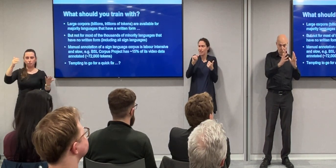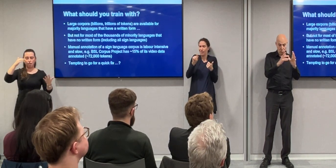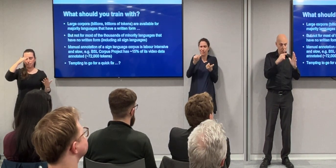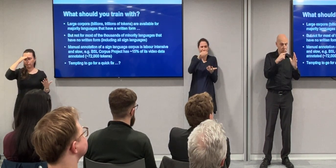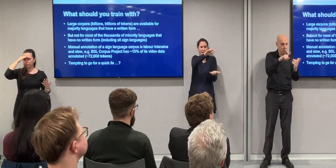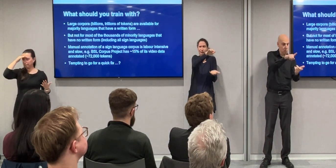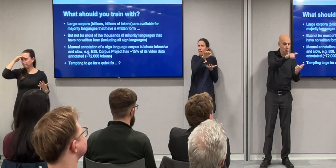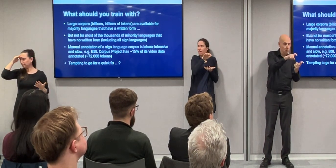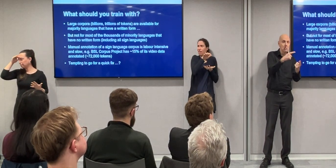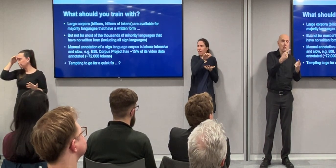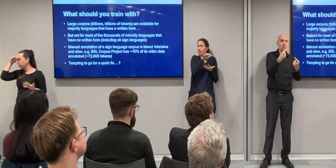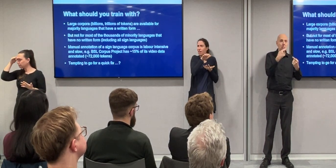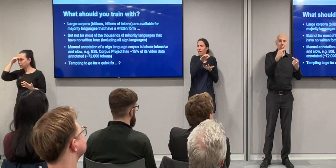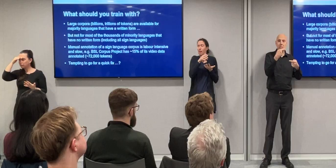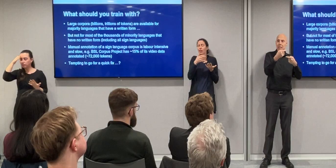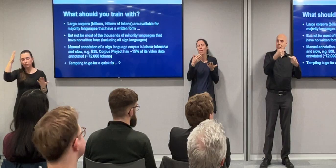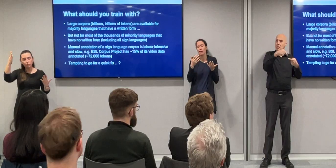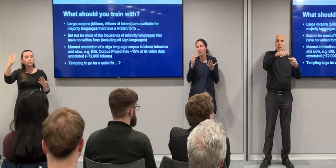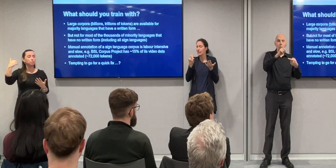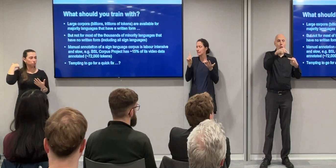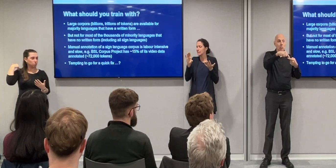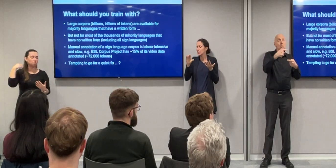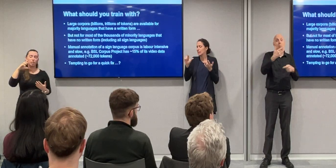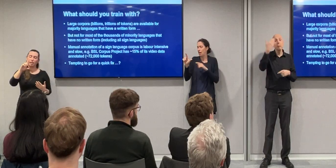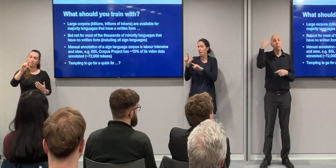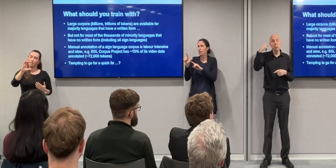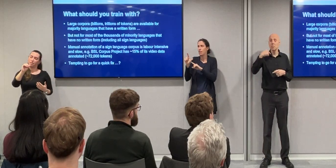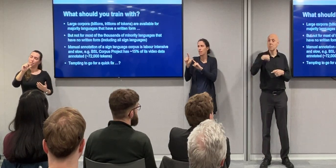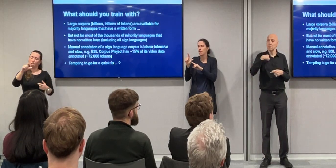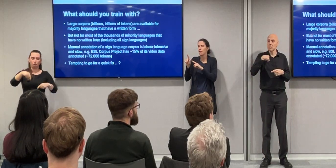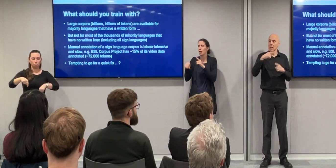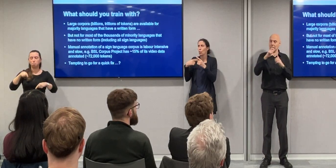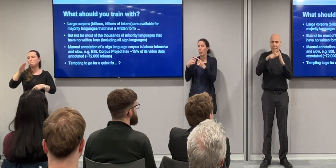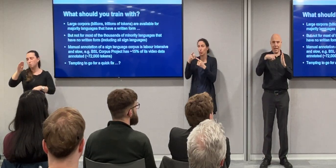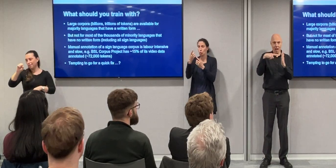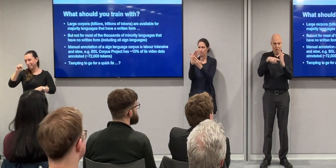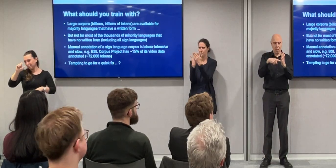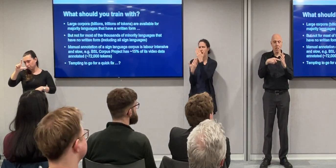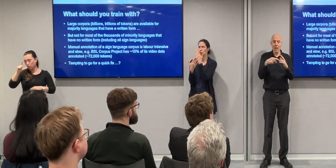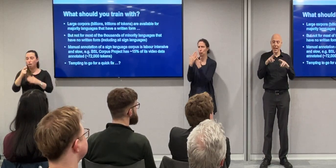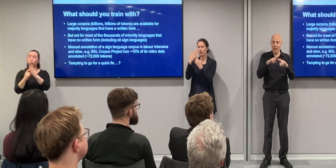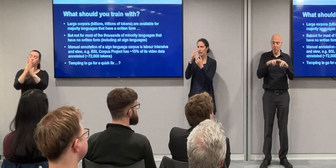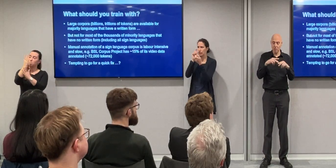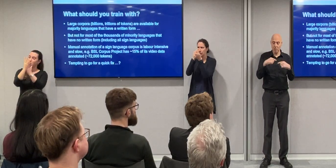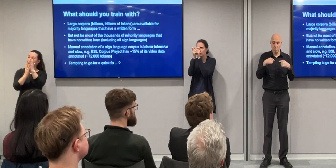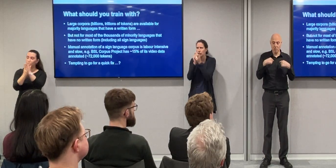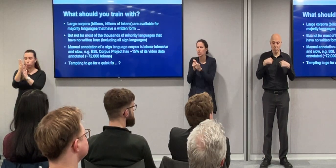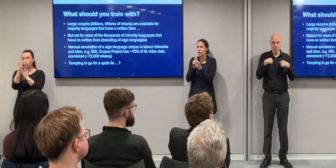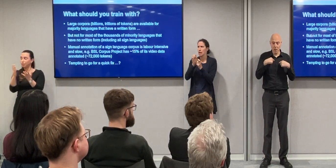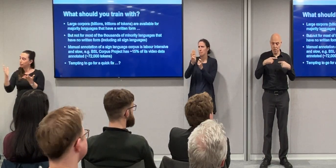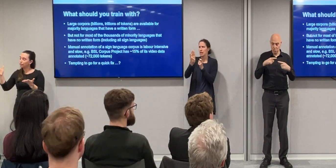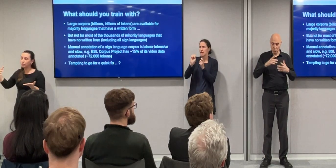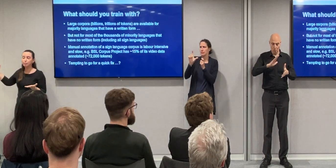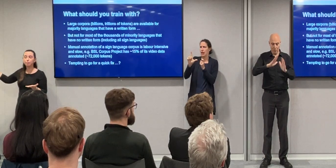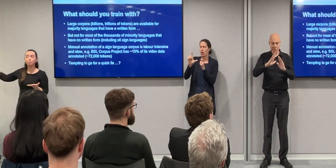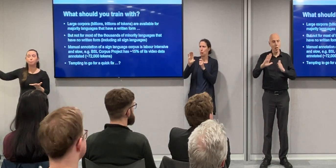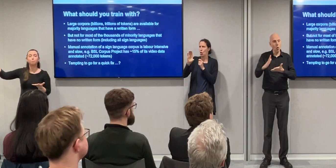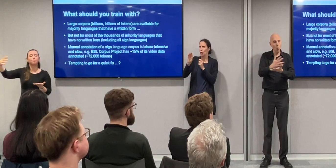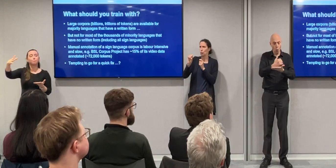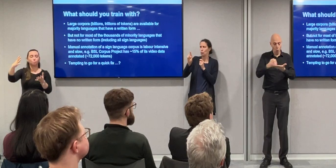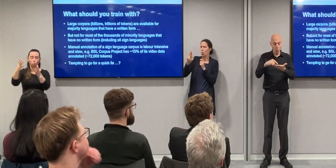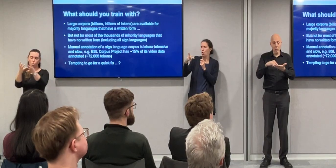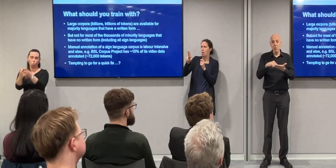So historically, the kind of work we do at DCAL, where you manually curating and creating a BSL corpus,